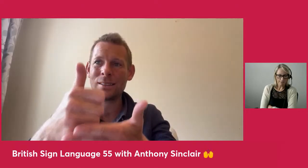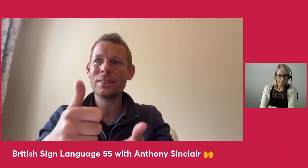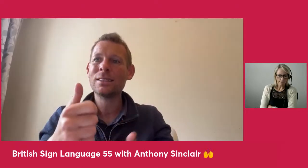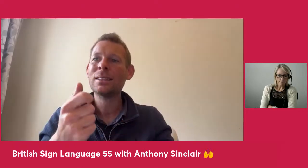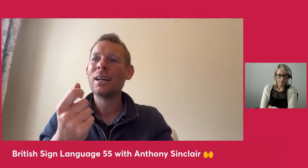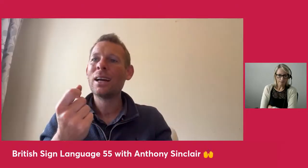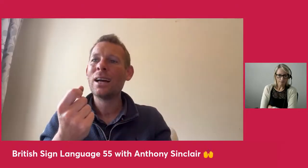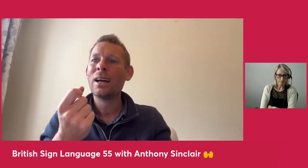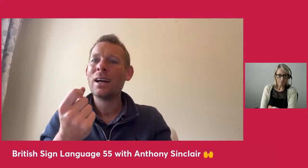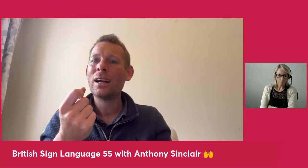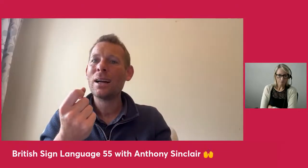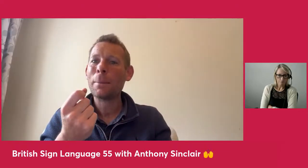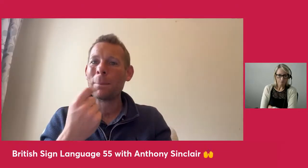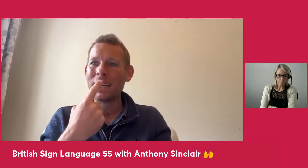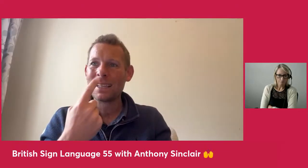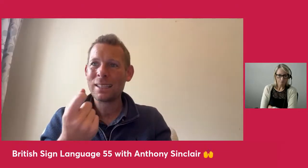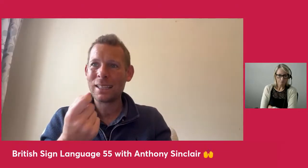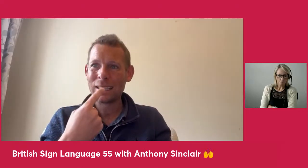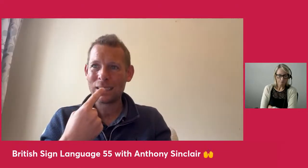advise,